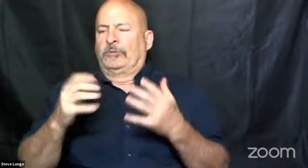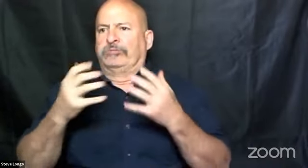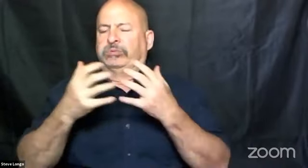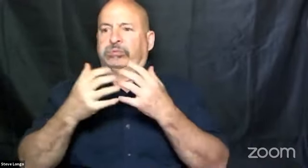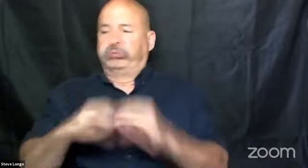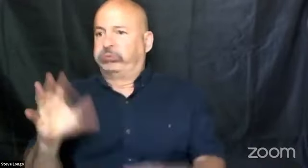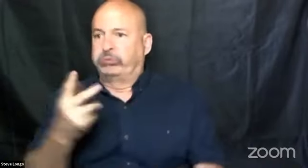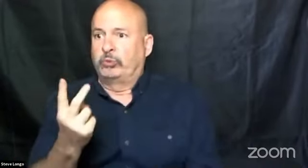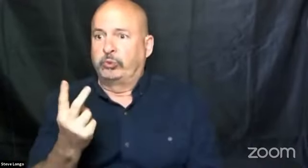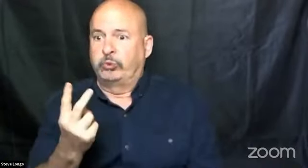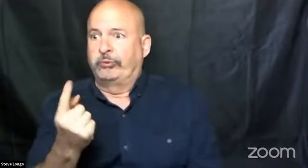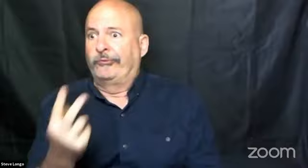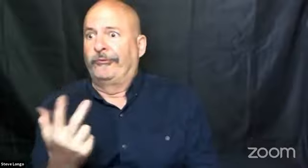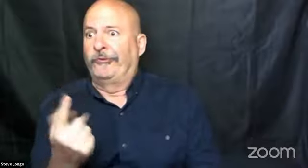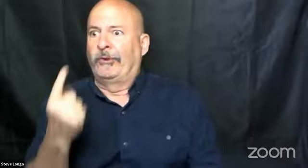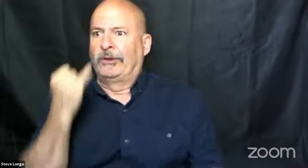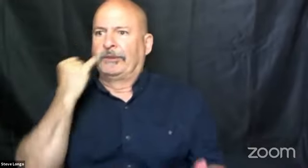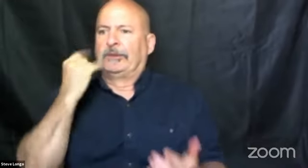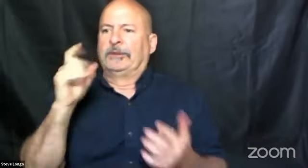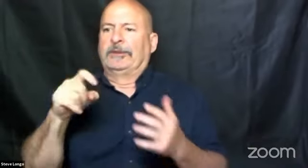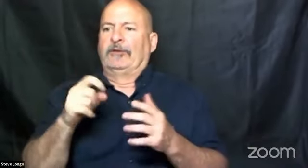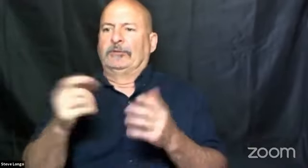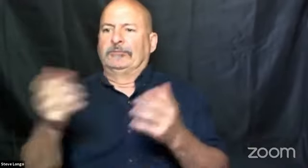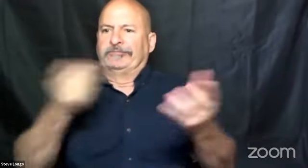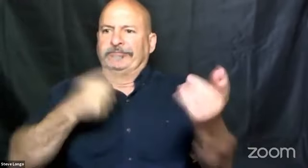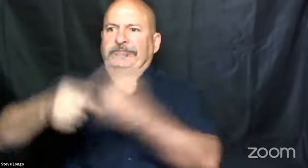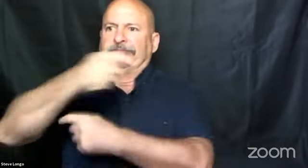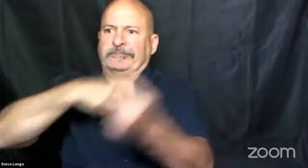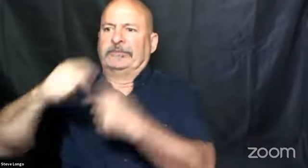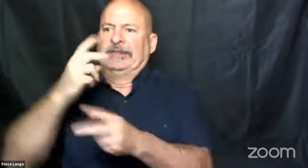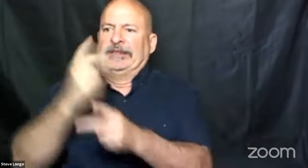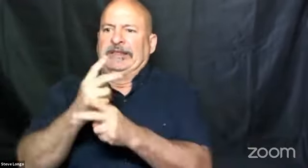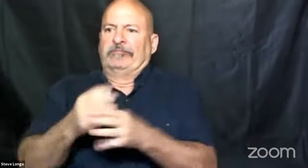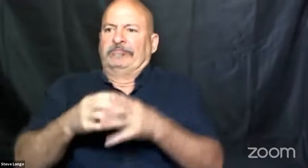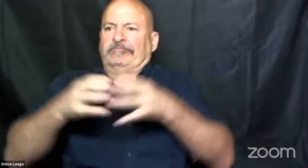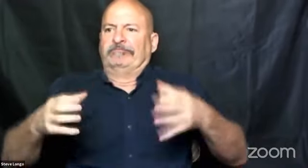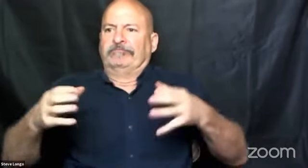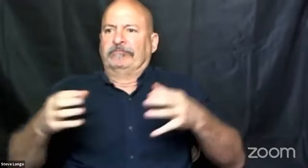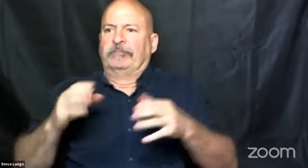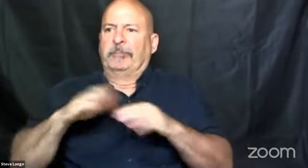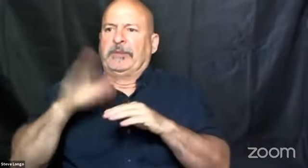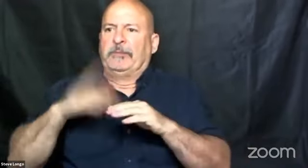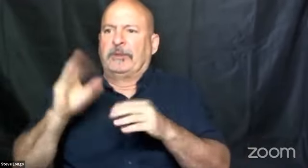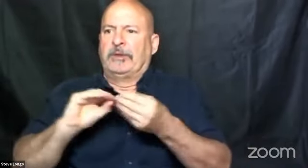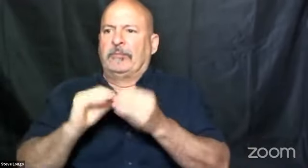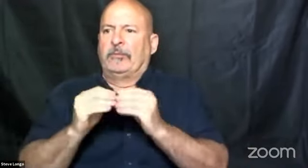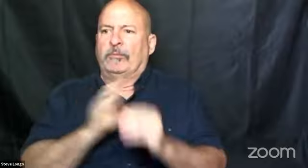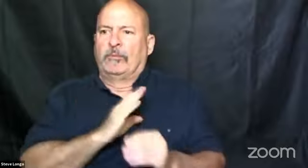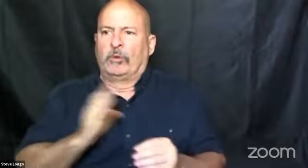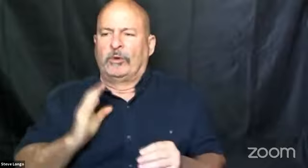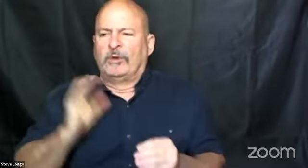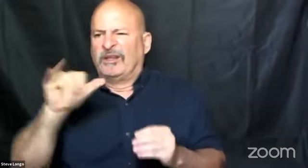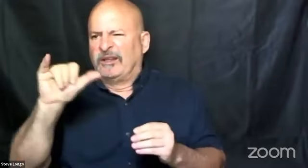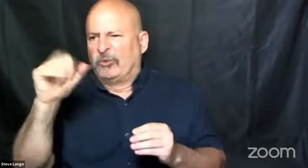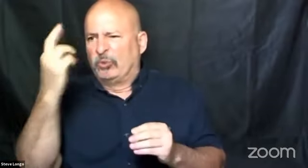of our abilities. We do not want to have all 4 executive board members end term at the same time. We want to alternate those